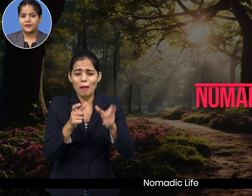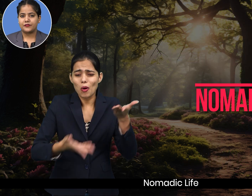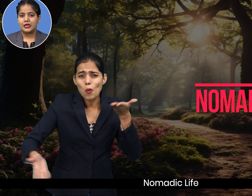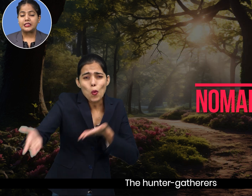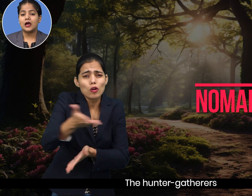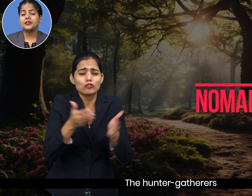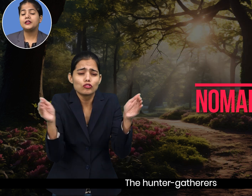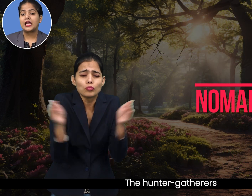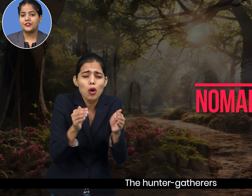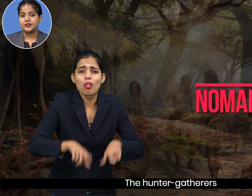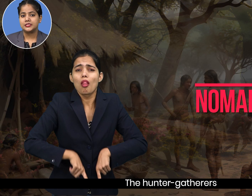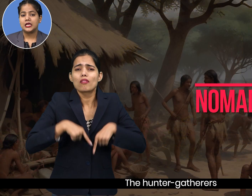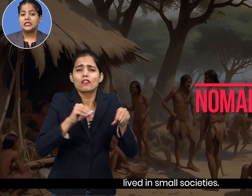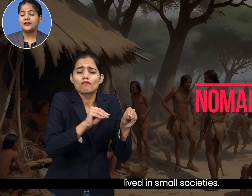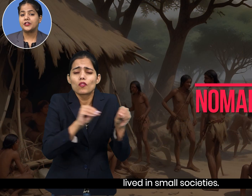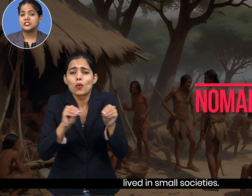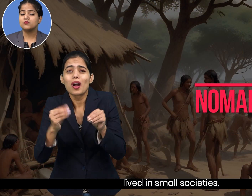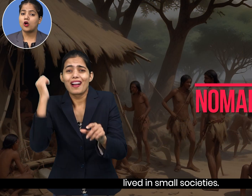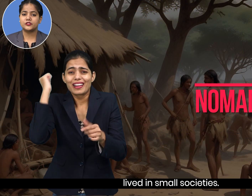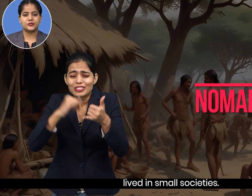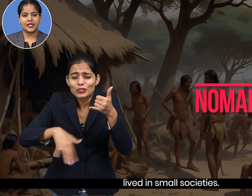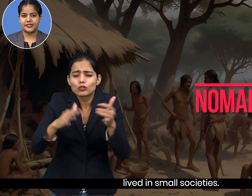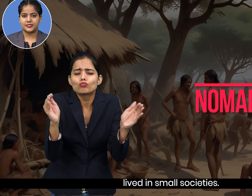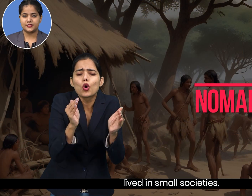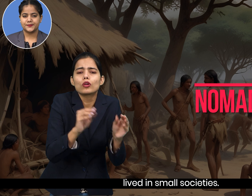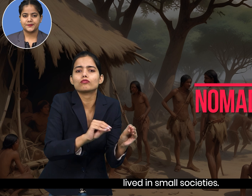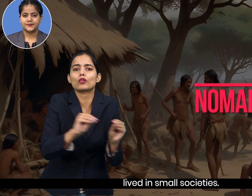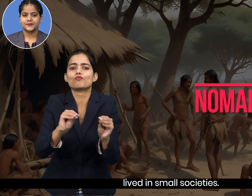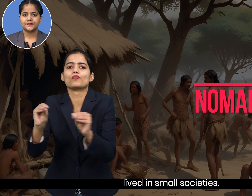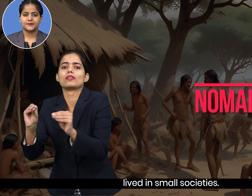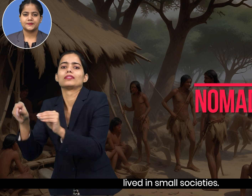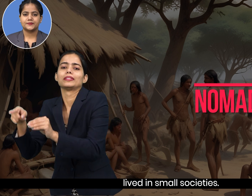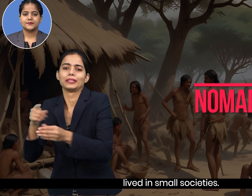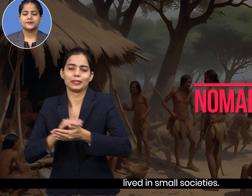Nomadic life. The hunter-gatherers lived in small societies.